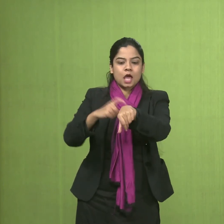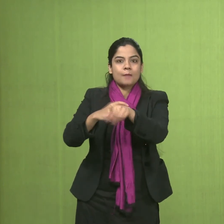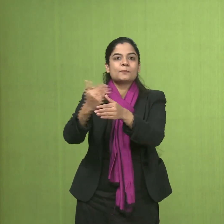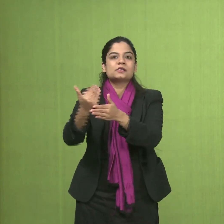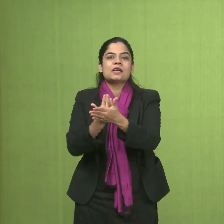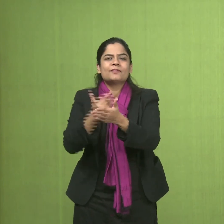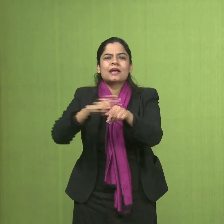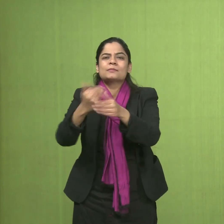saving.